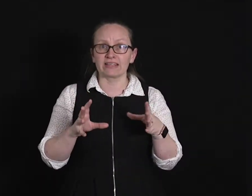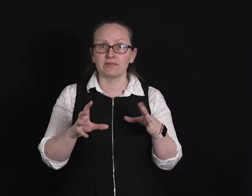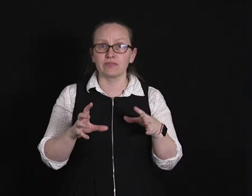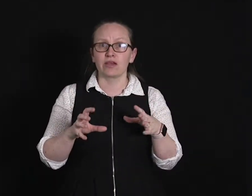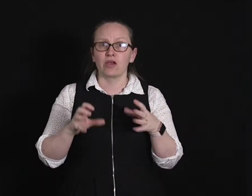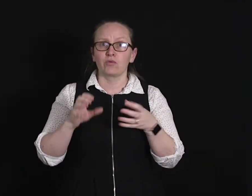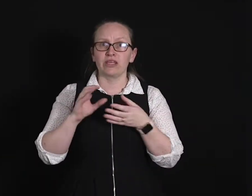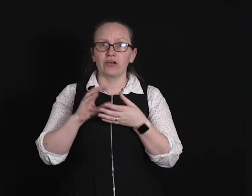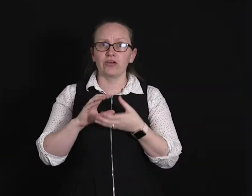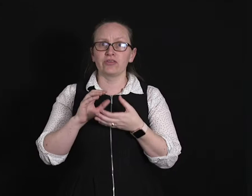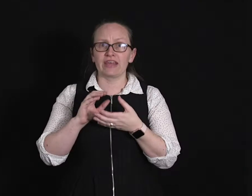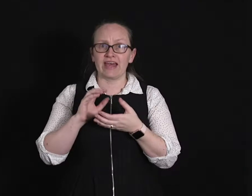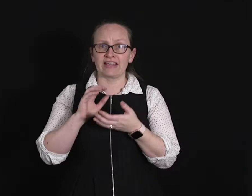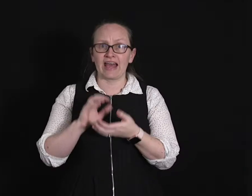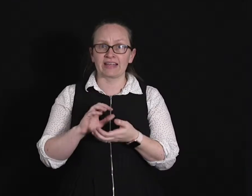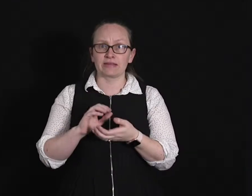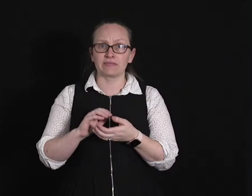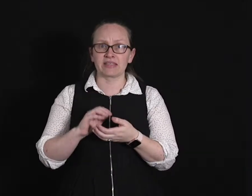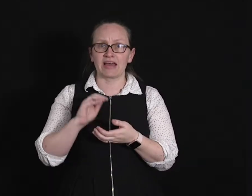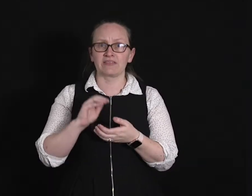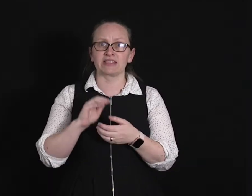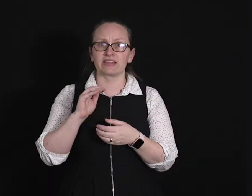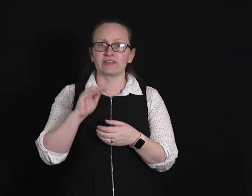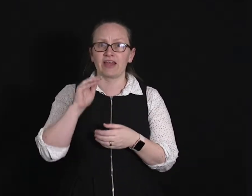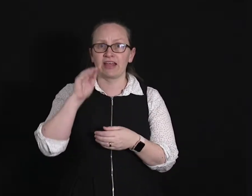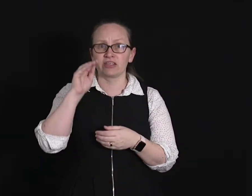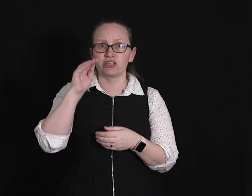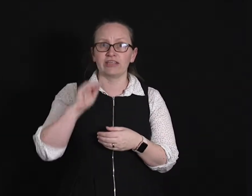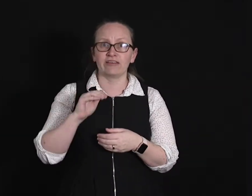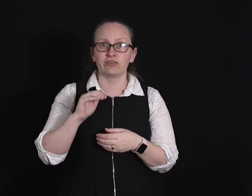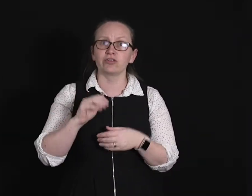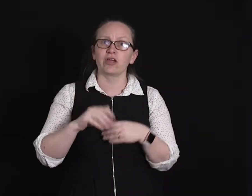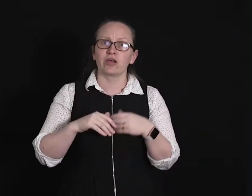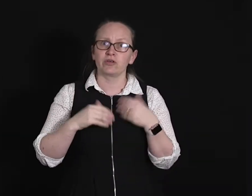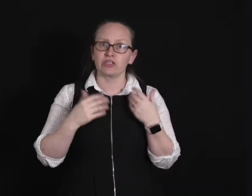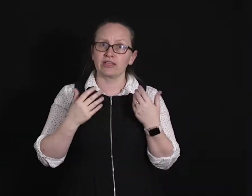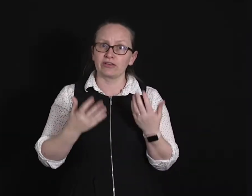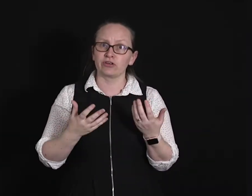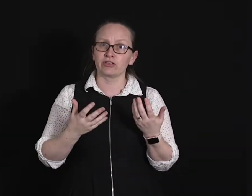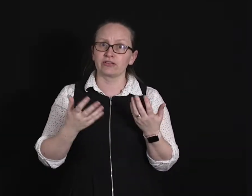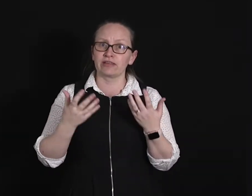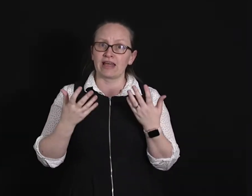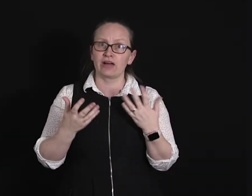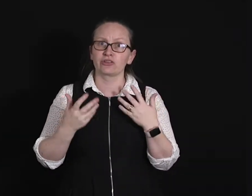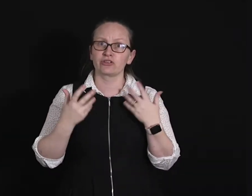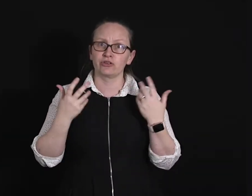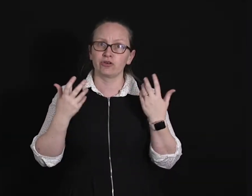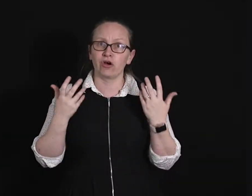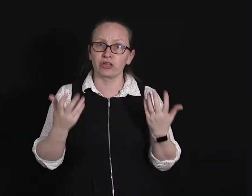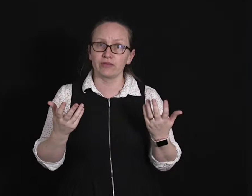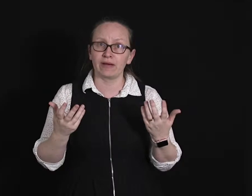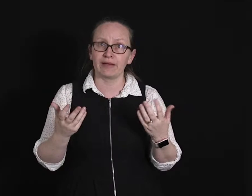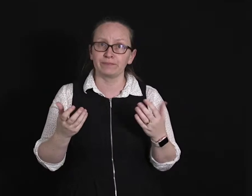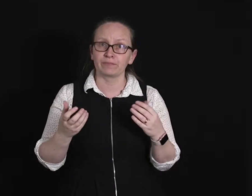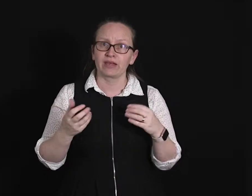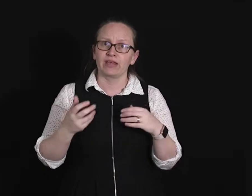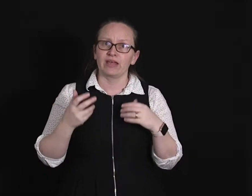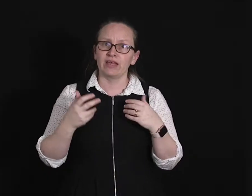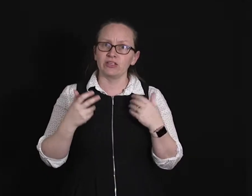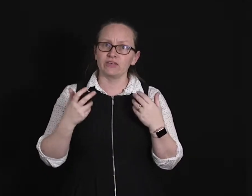atoms. We know that atoms have a set of energy levels which electrons are allowed to occupy. Each of